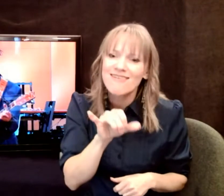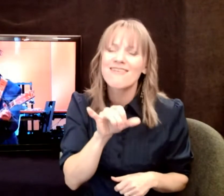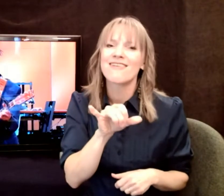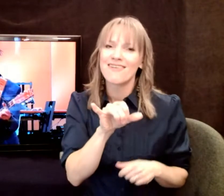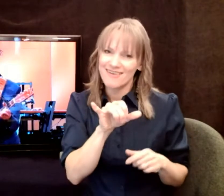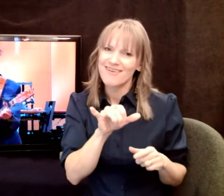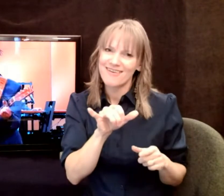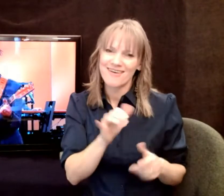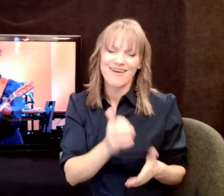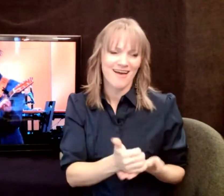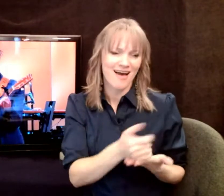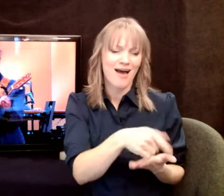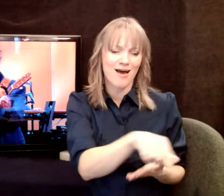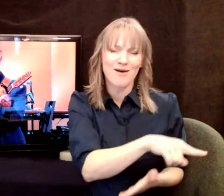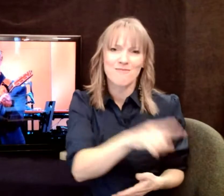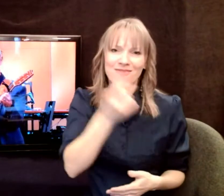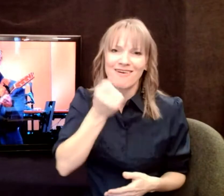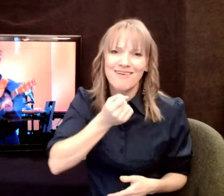hard to say.